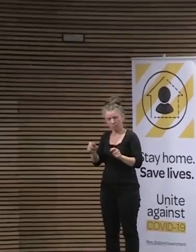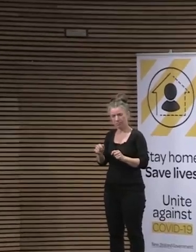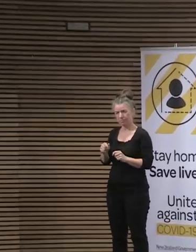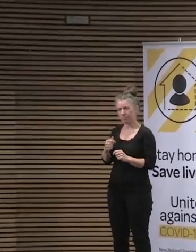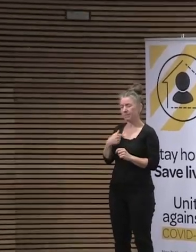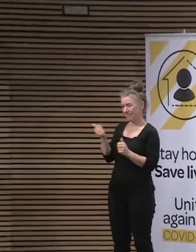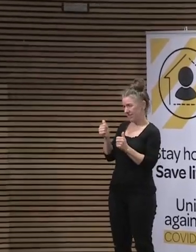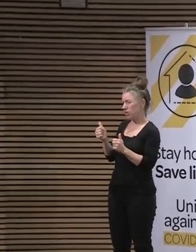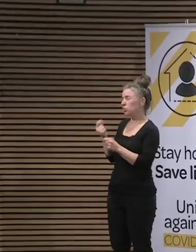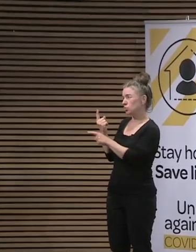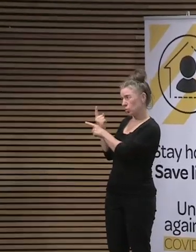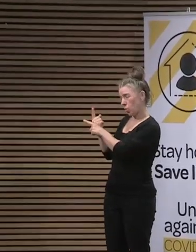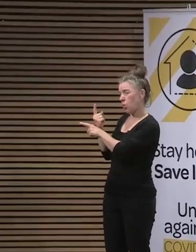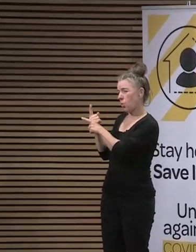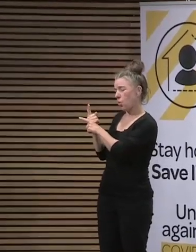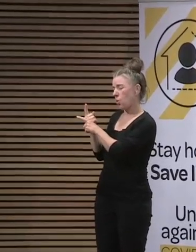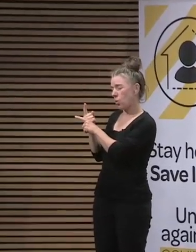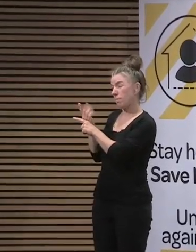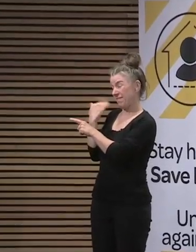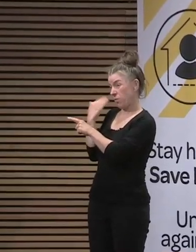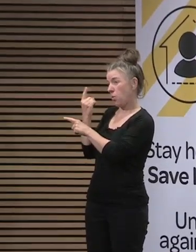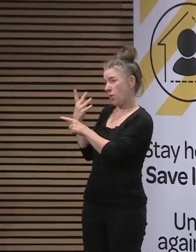looking to make contact with PM Morrison just to check in